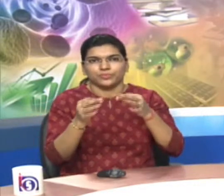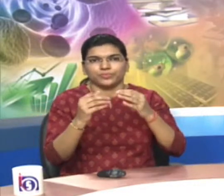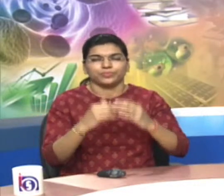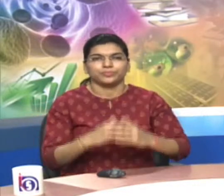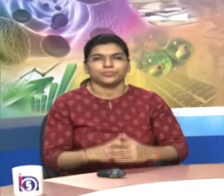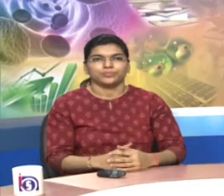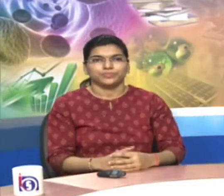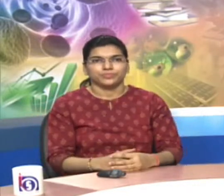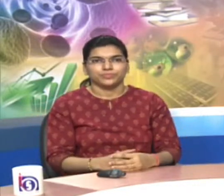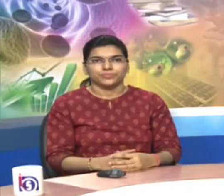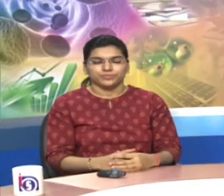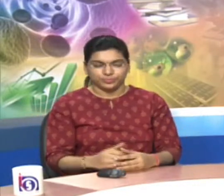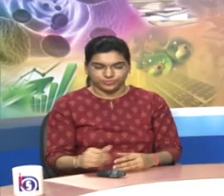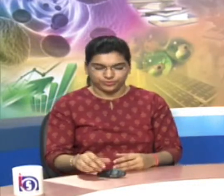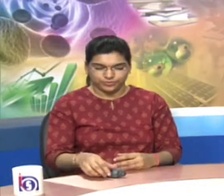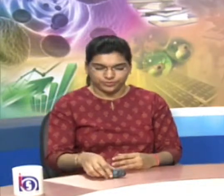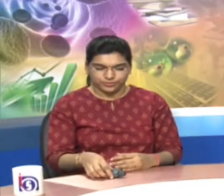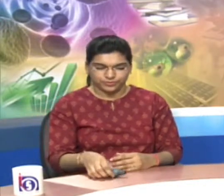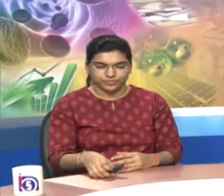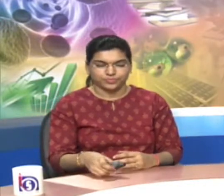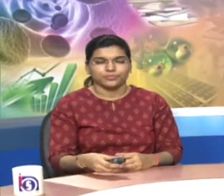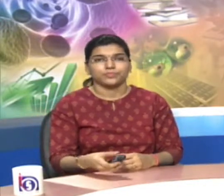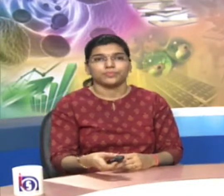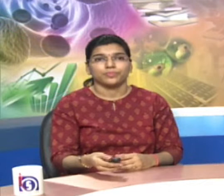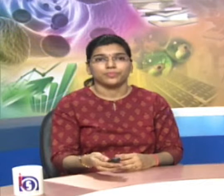that also I would be explaining to you.